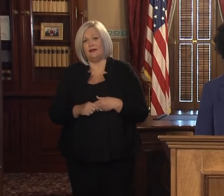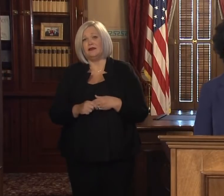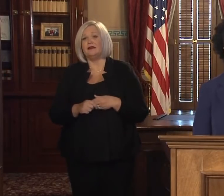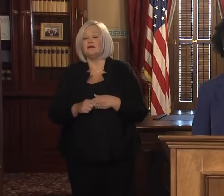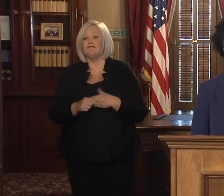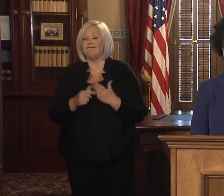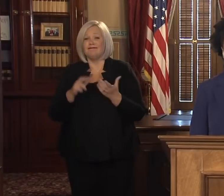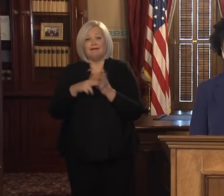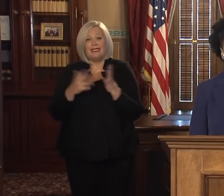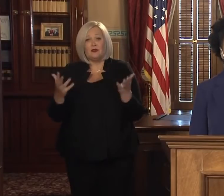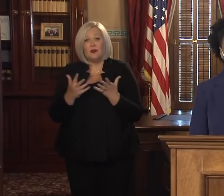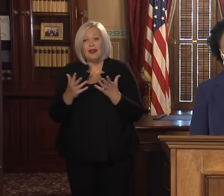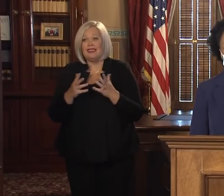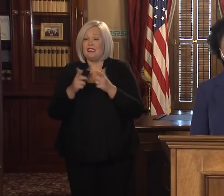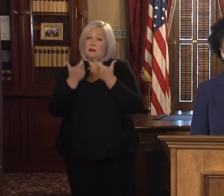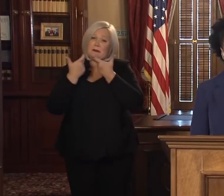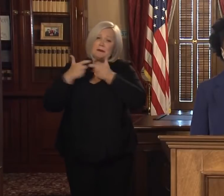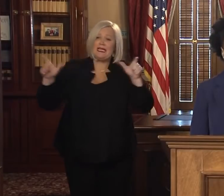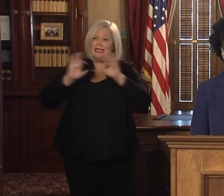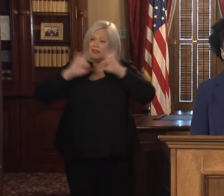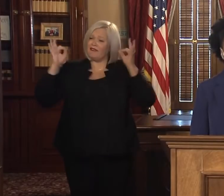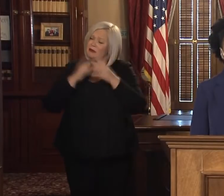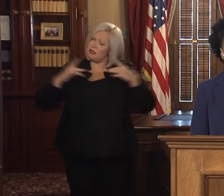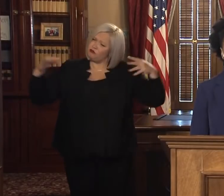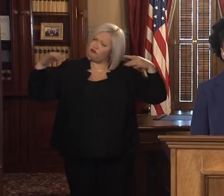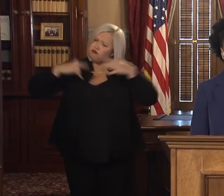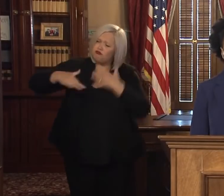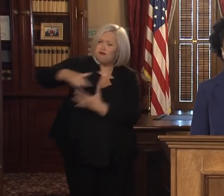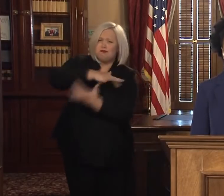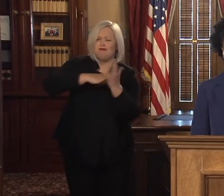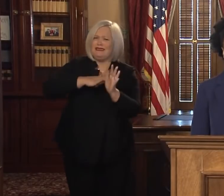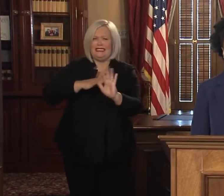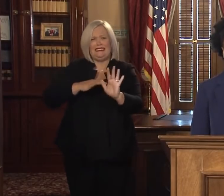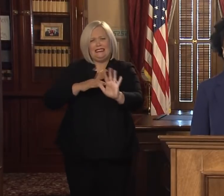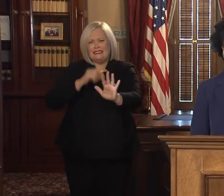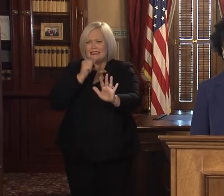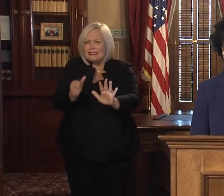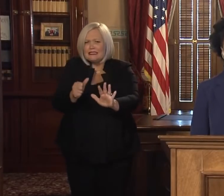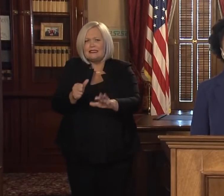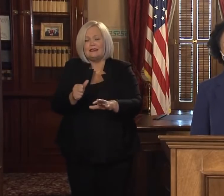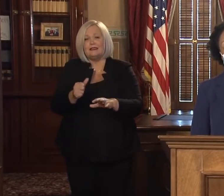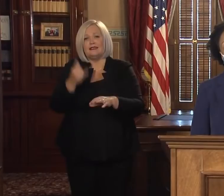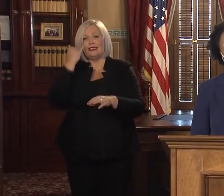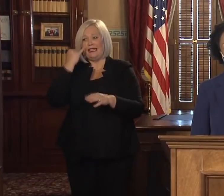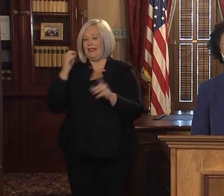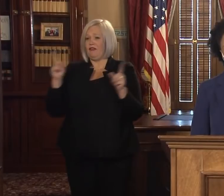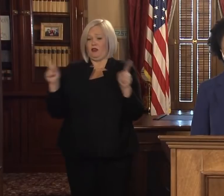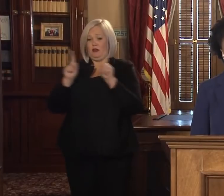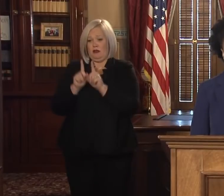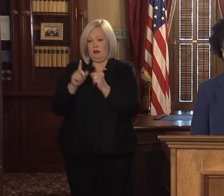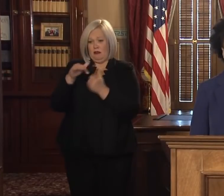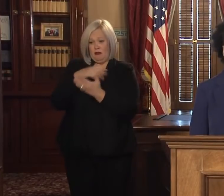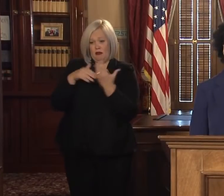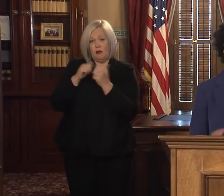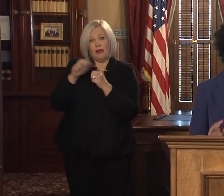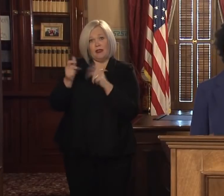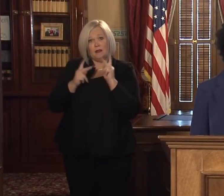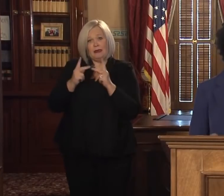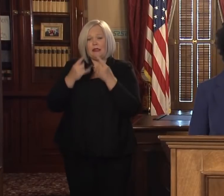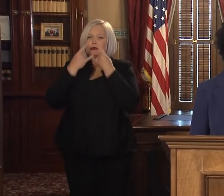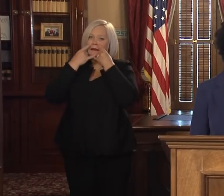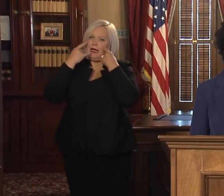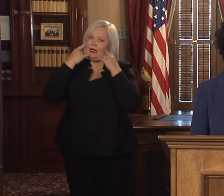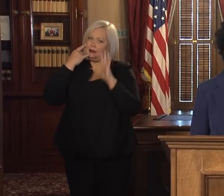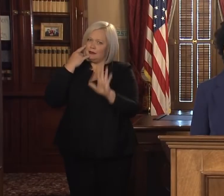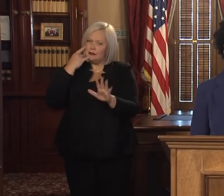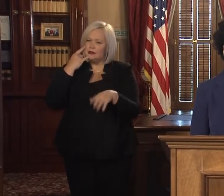to have those large family gatherings this year. Remember to wear your mask every time you'll be within 6 feet of someone else. Wash